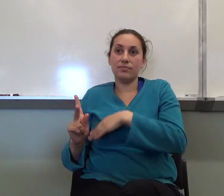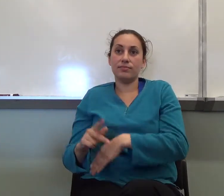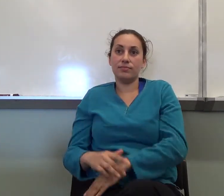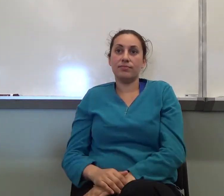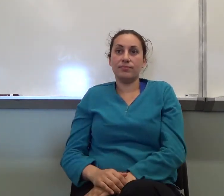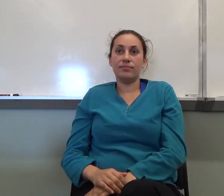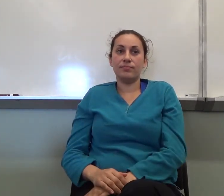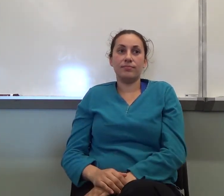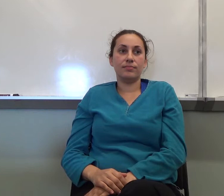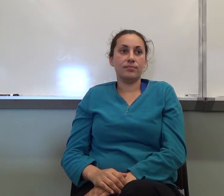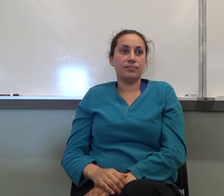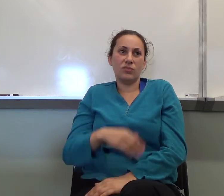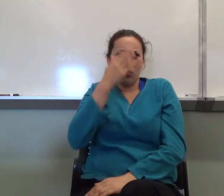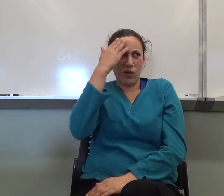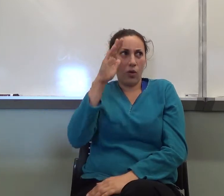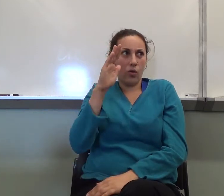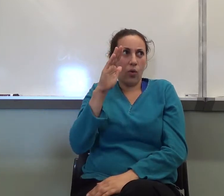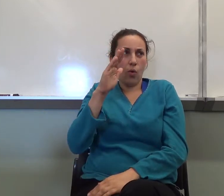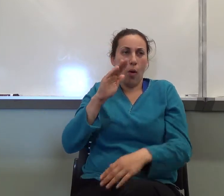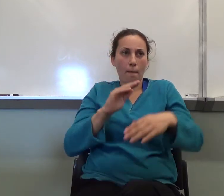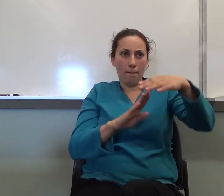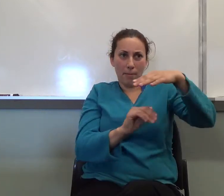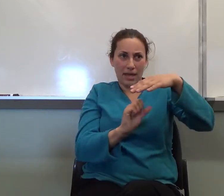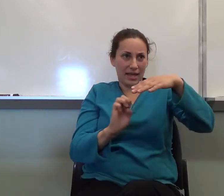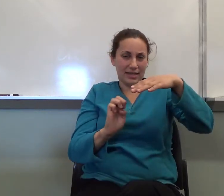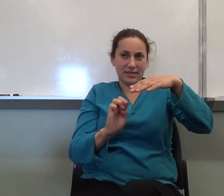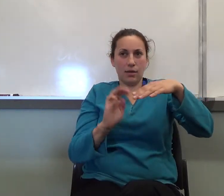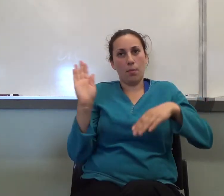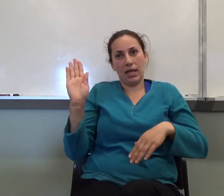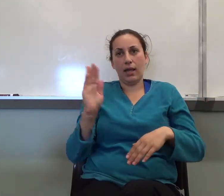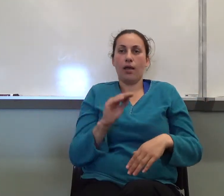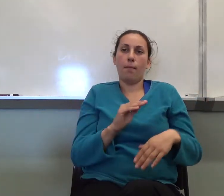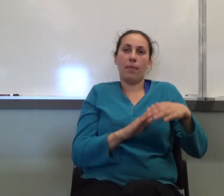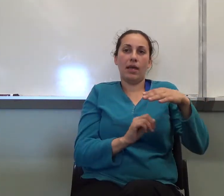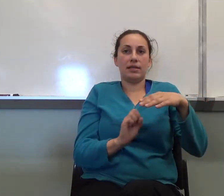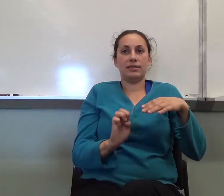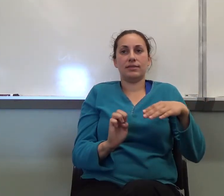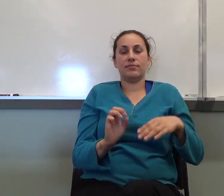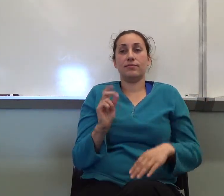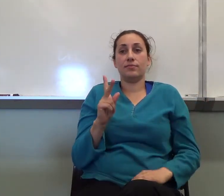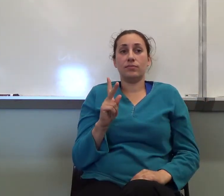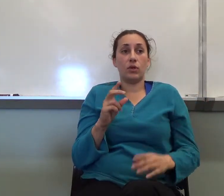In other words, we don't know the base here. And over here, next to the word is the amount.